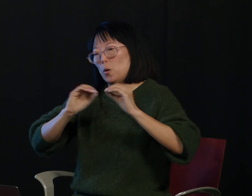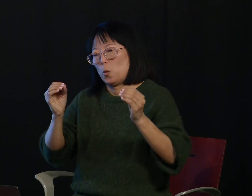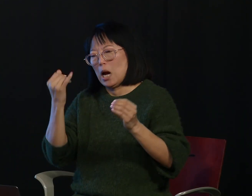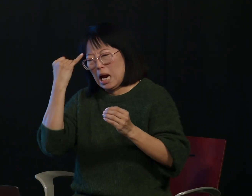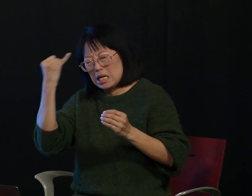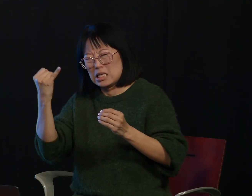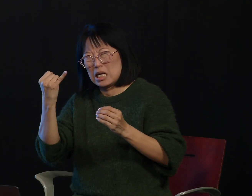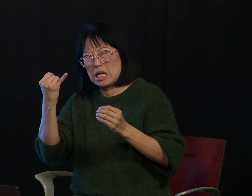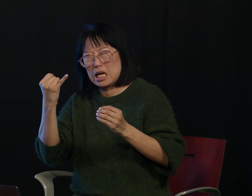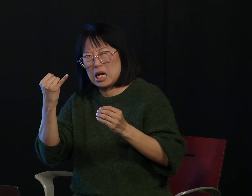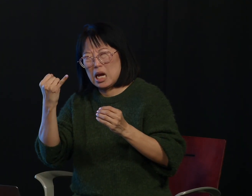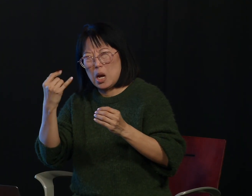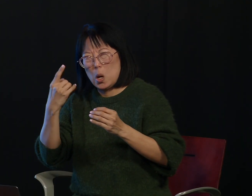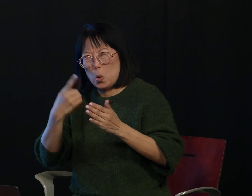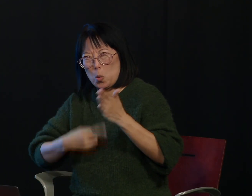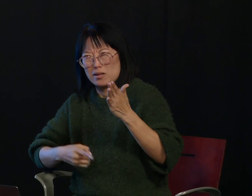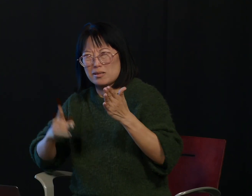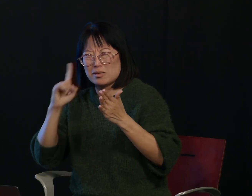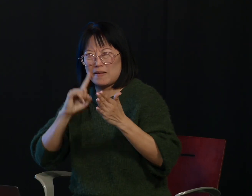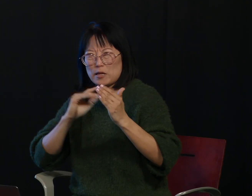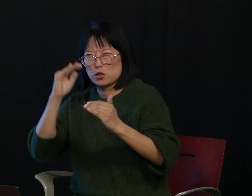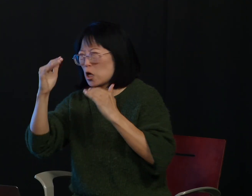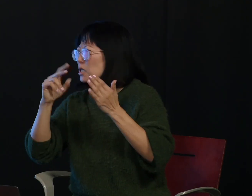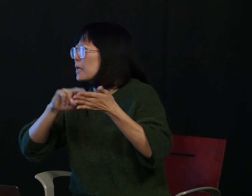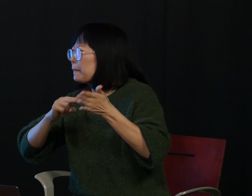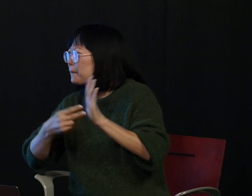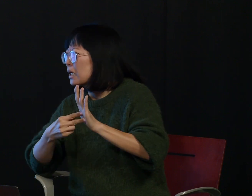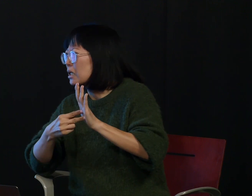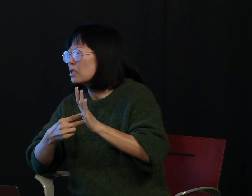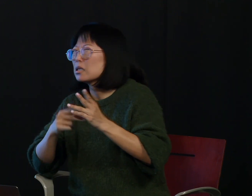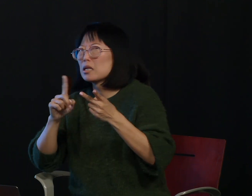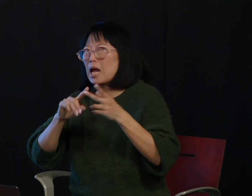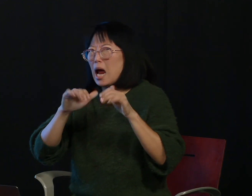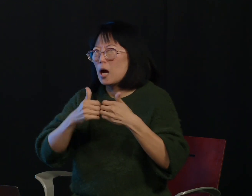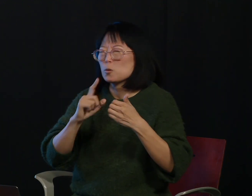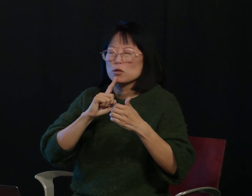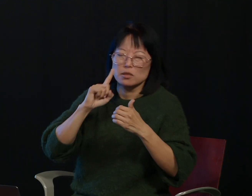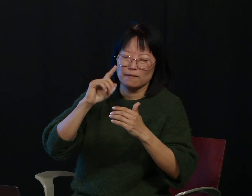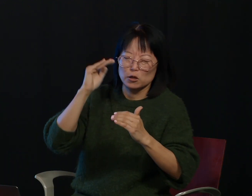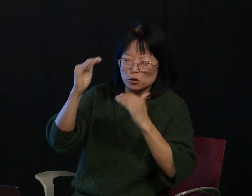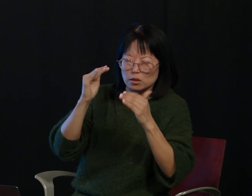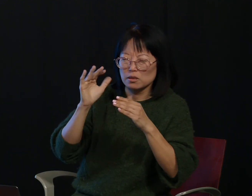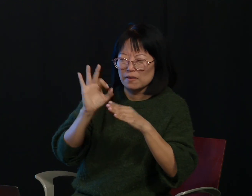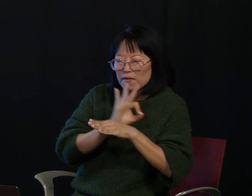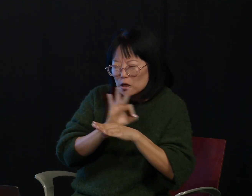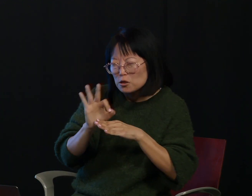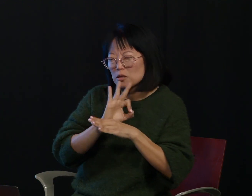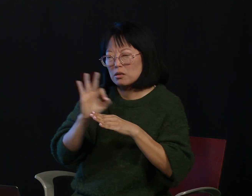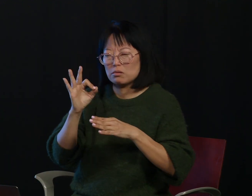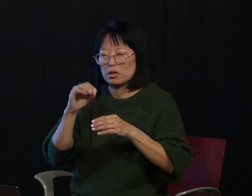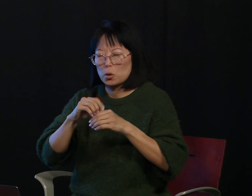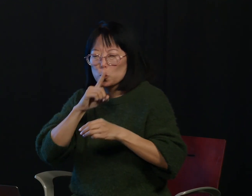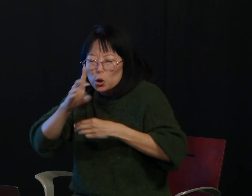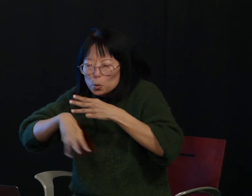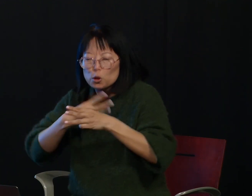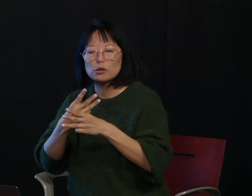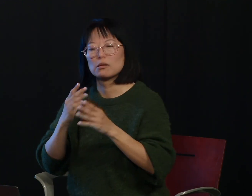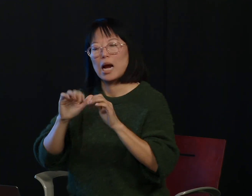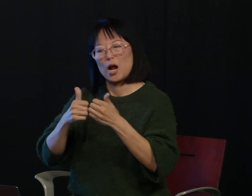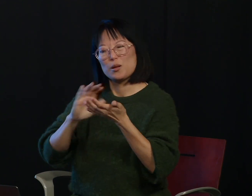have no idea what deaf adult means, how deaf adults function in the real world, and how